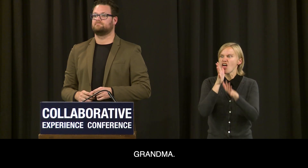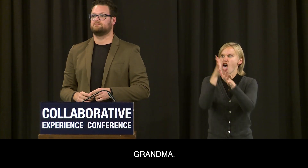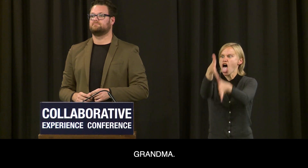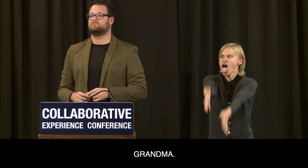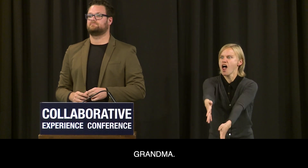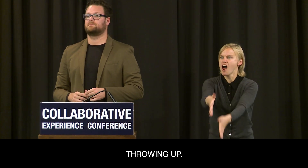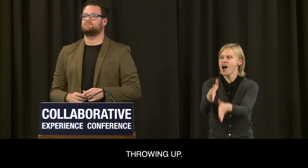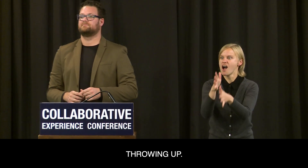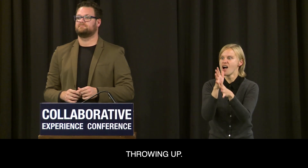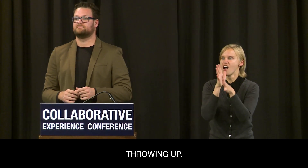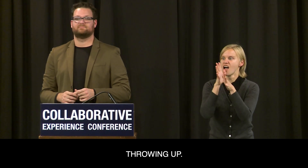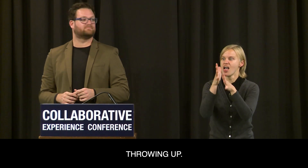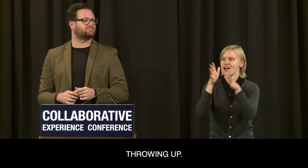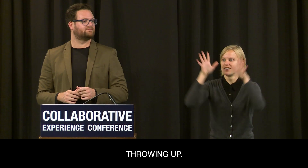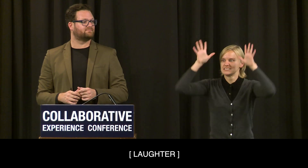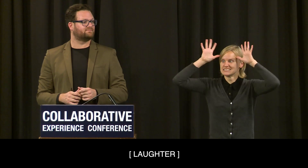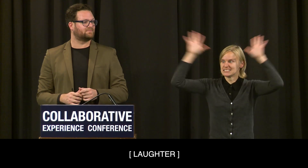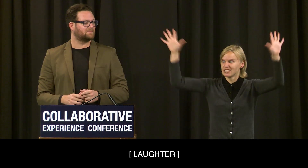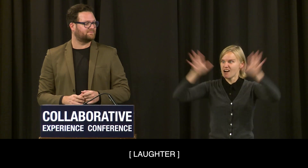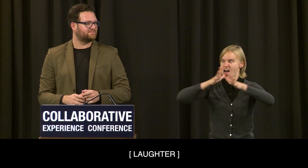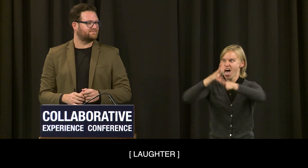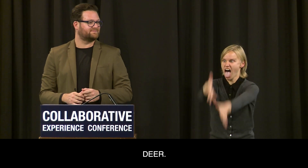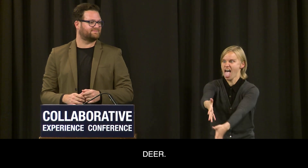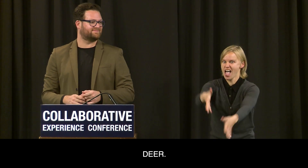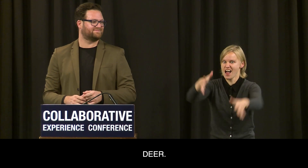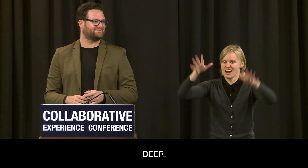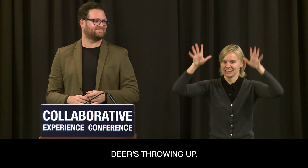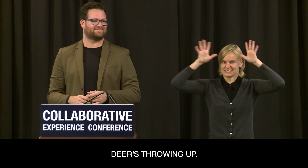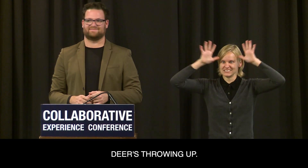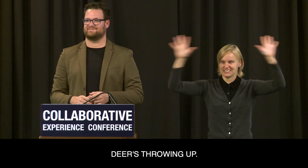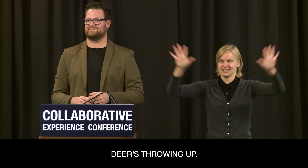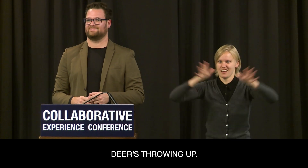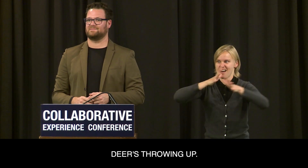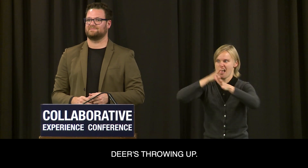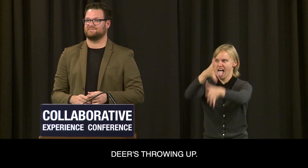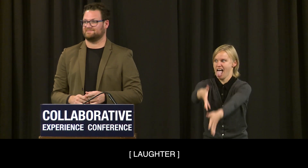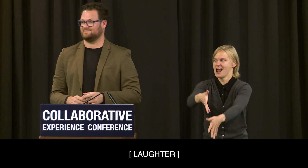Grandma. Throwing up. Deer. Deer's throwing up.